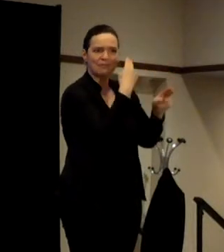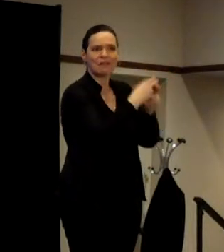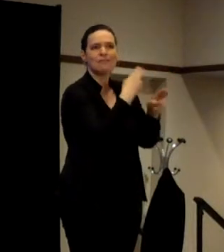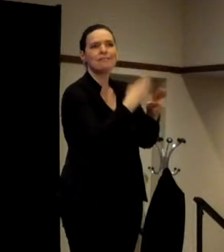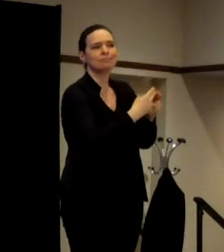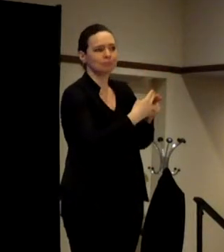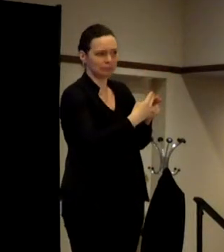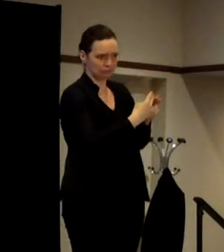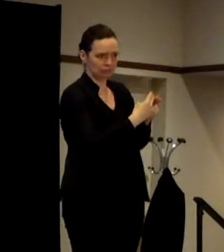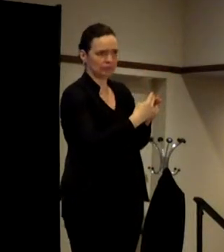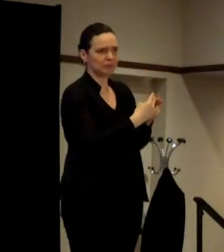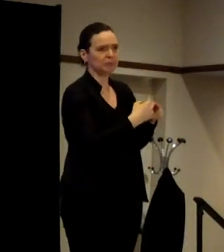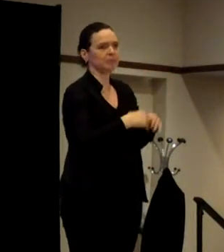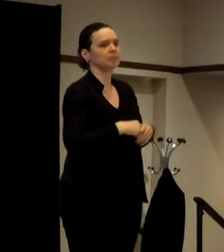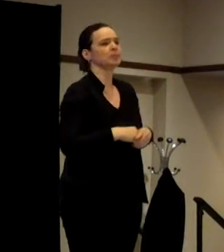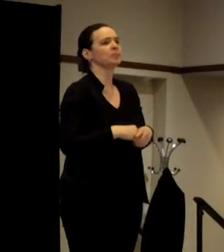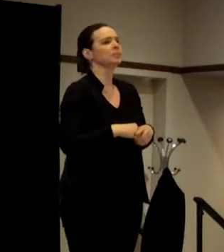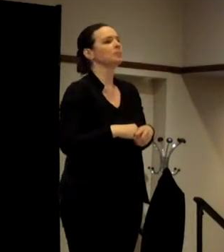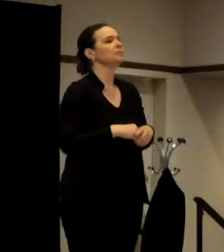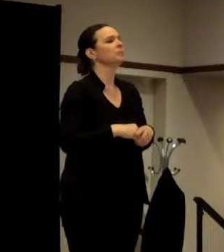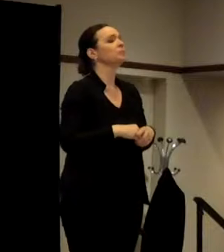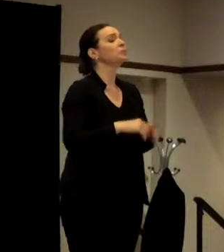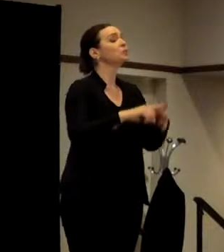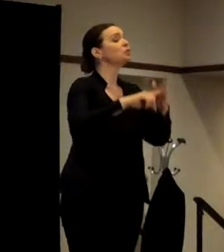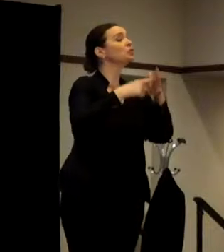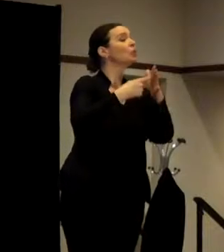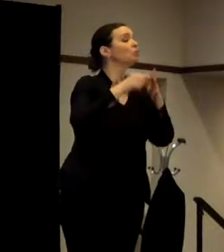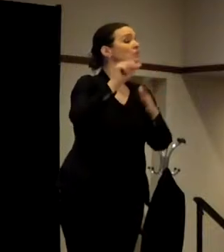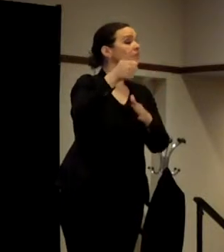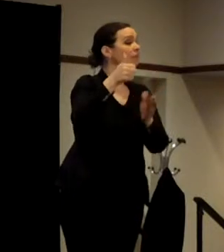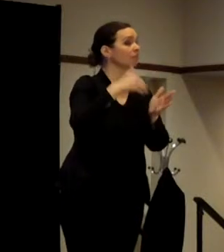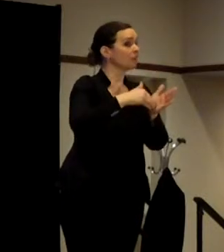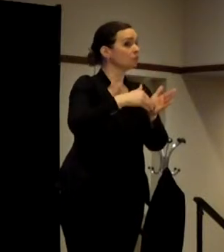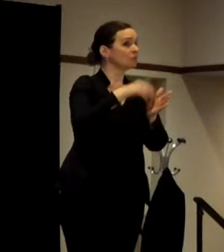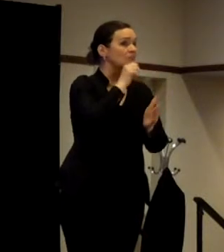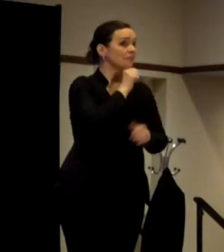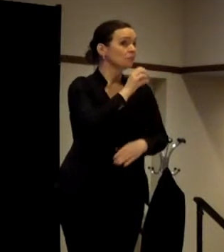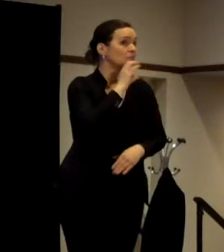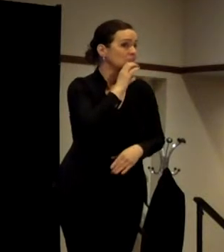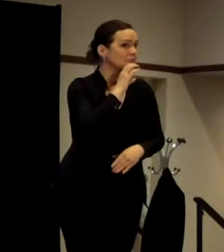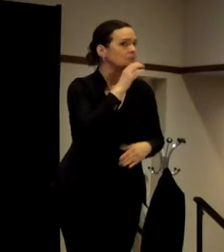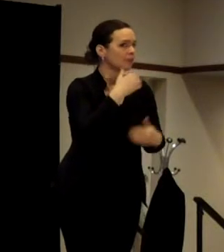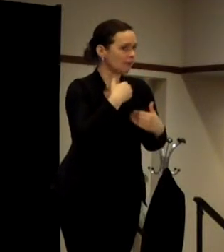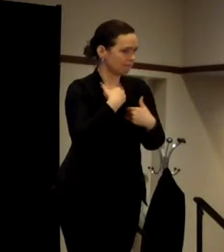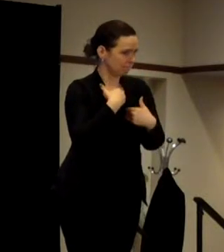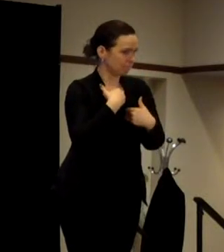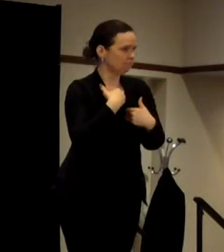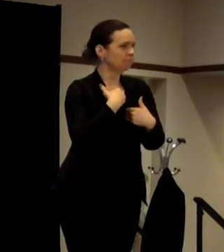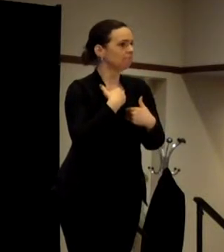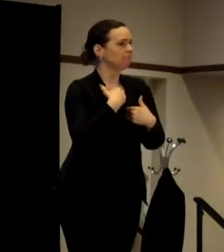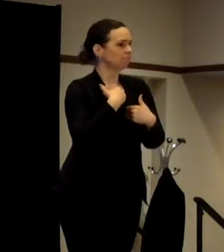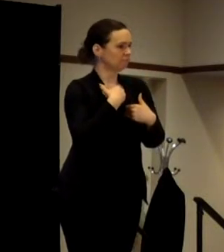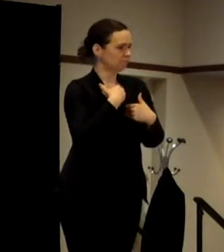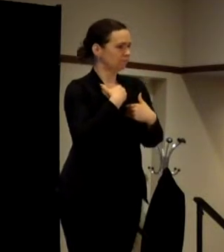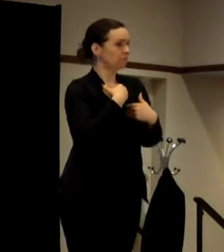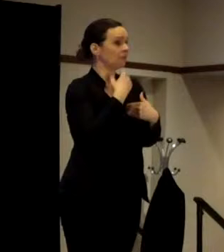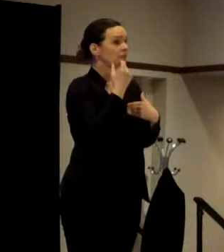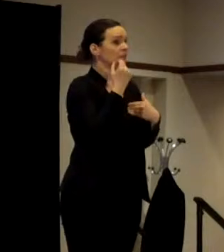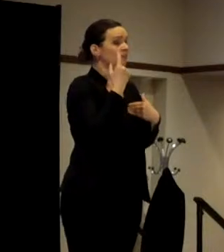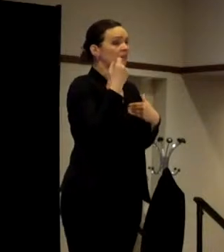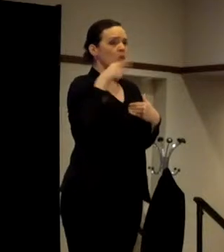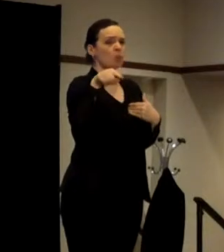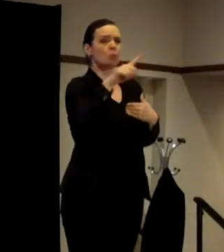our on-list, which started with 10,000 seniors who have a hard time competing with the